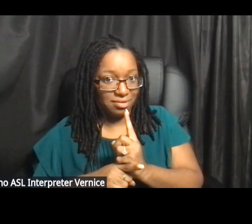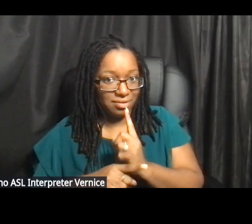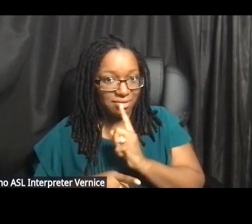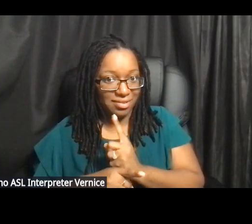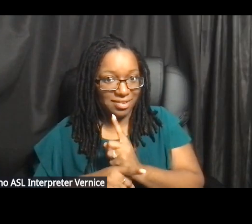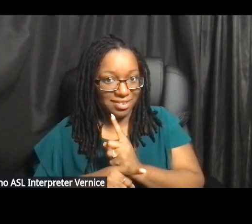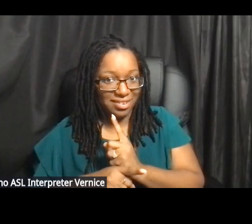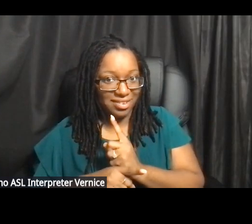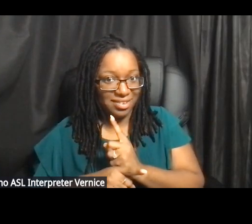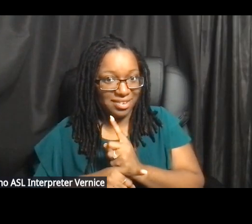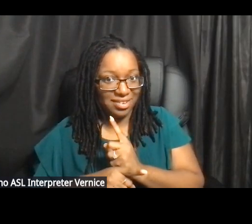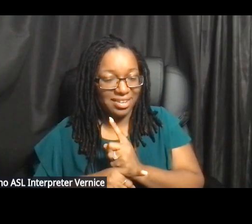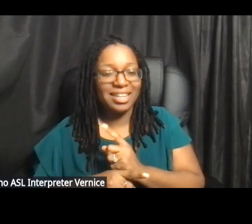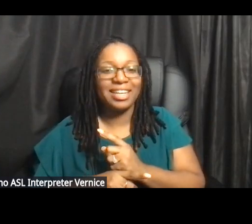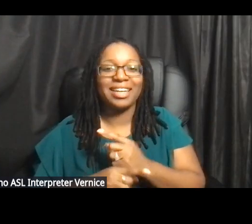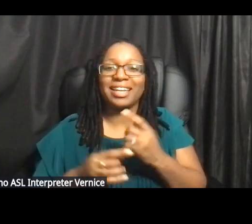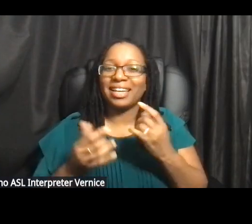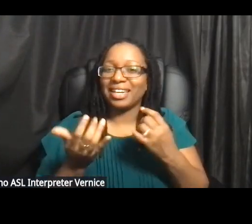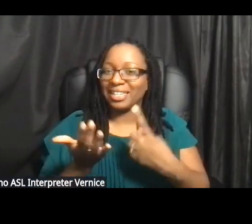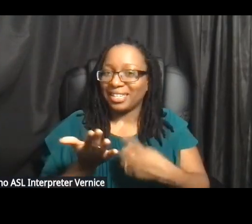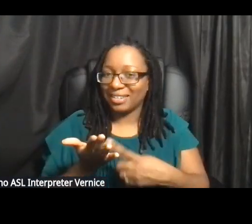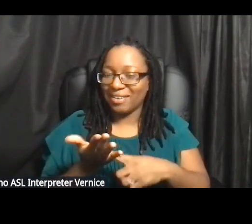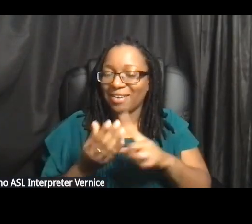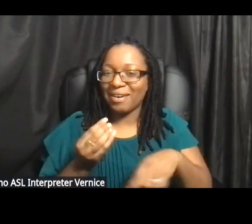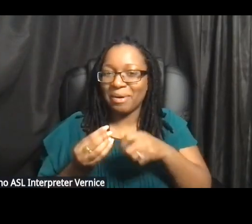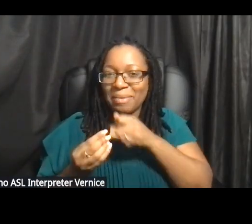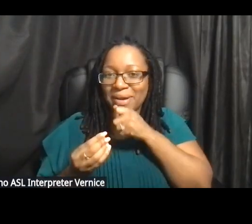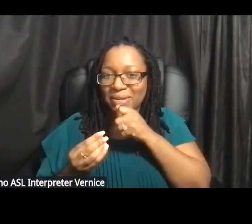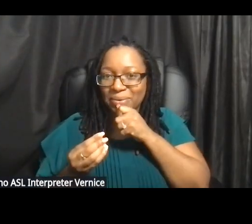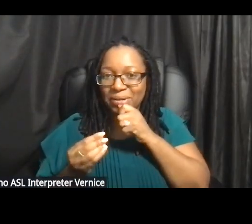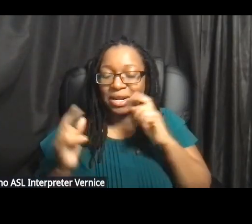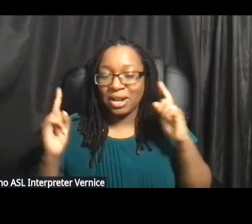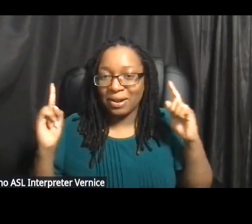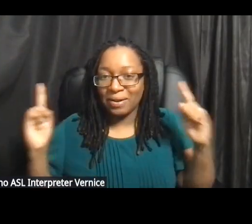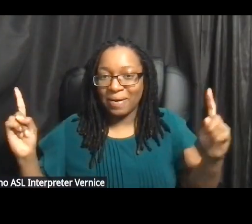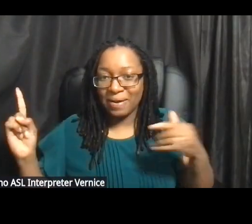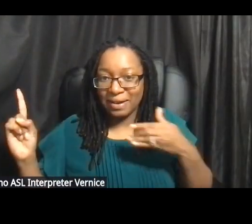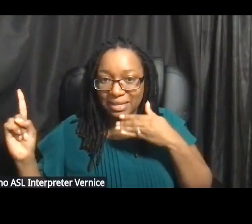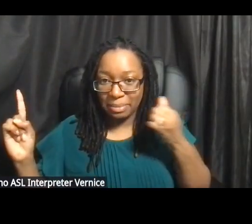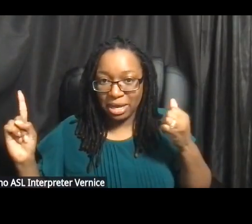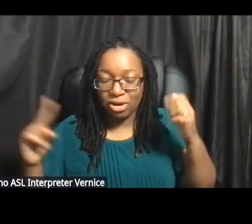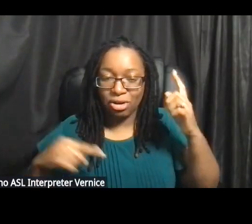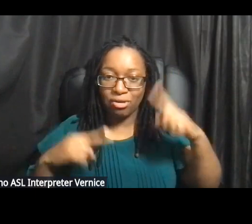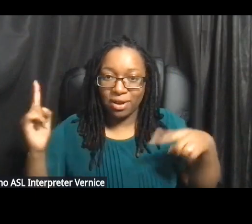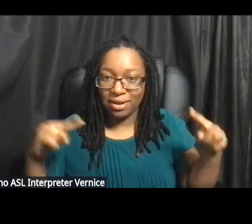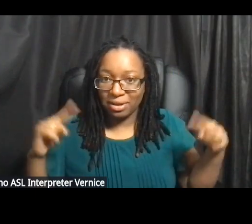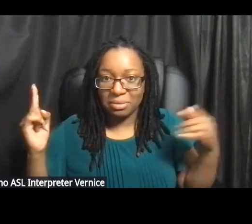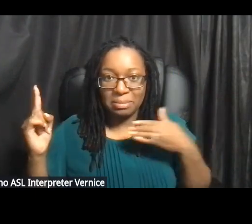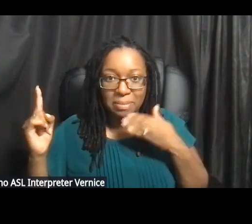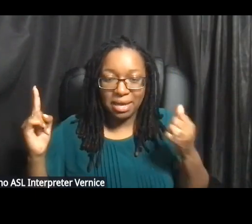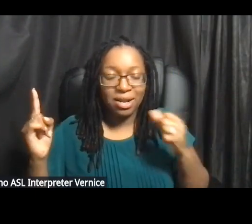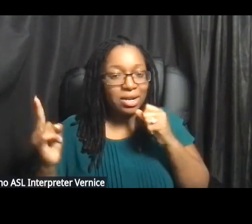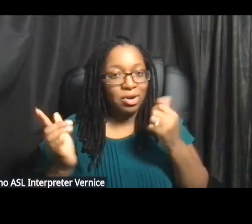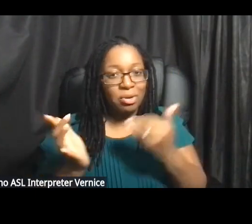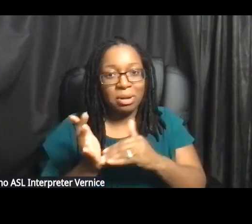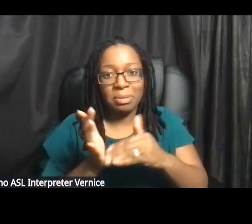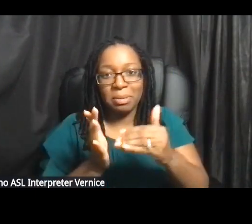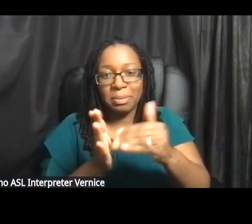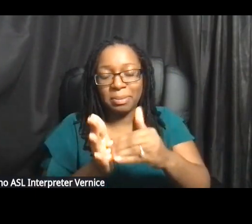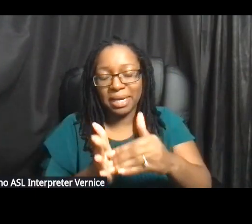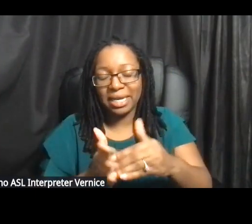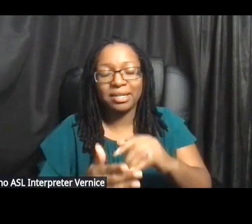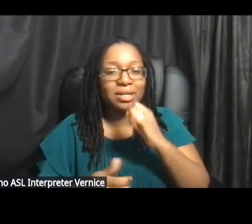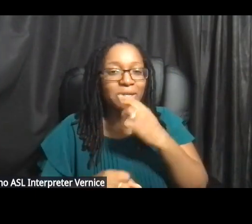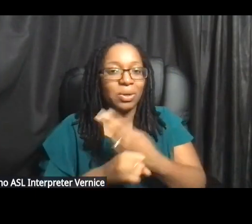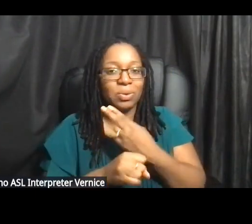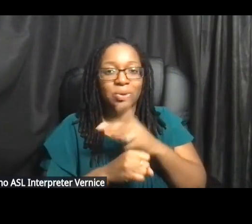Okay, let's talk about passwords. Okay, longer is better, random is better. Do not repeat passwords. I'm going to move quickly through this. Do not use your